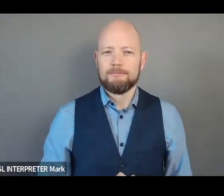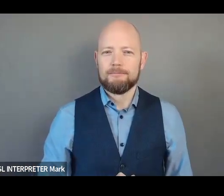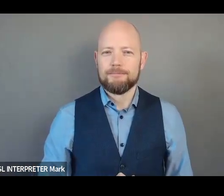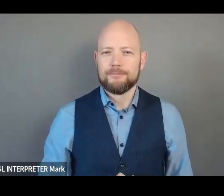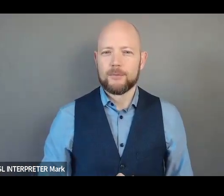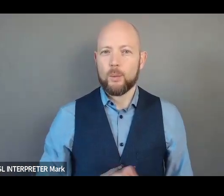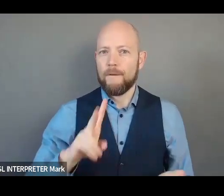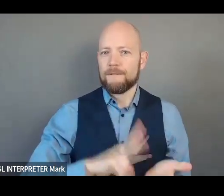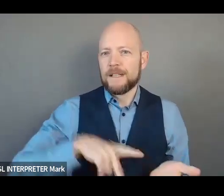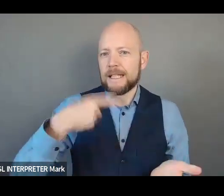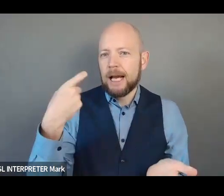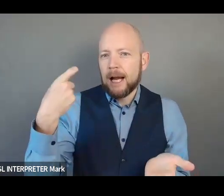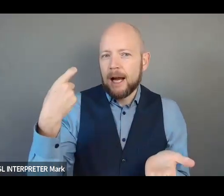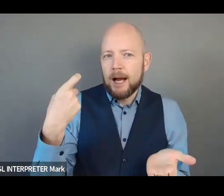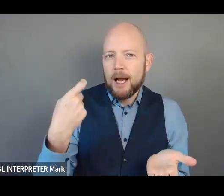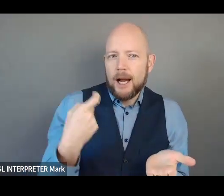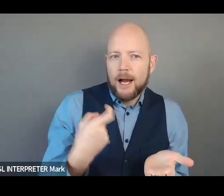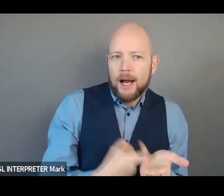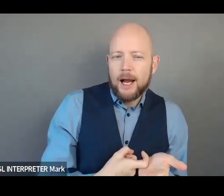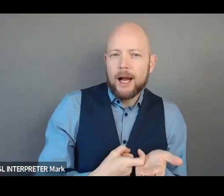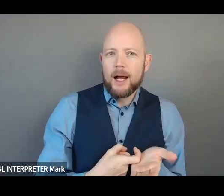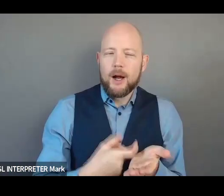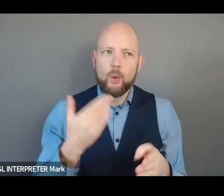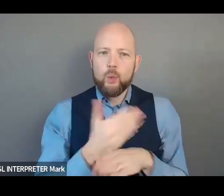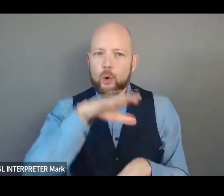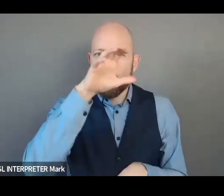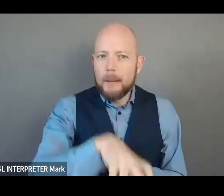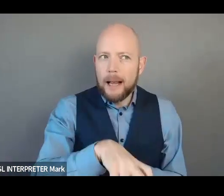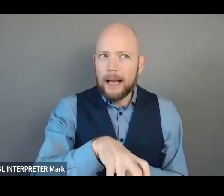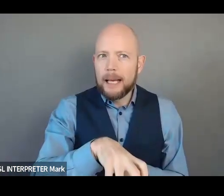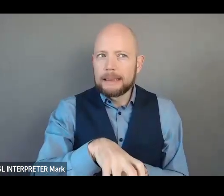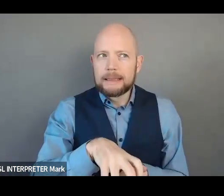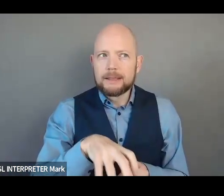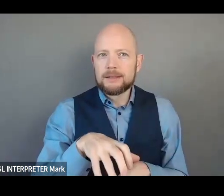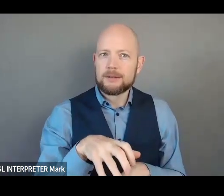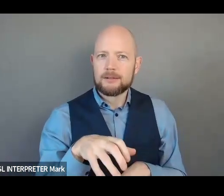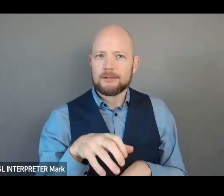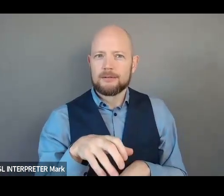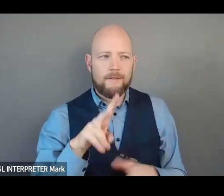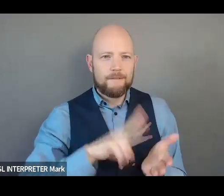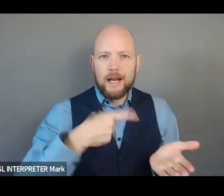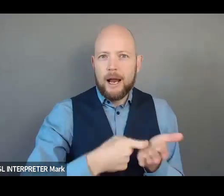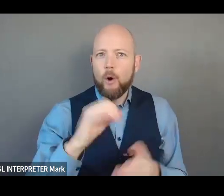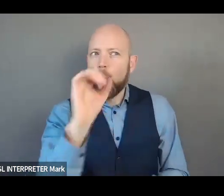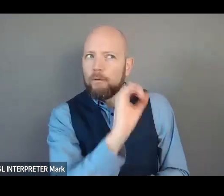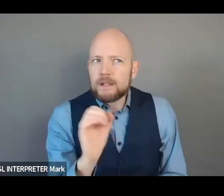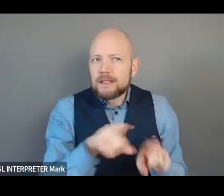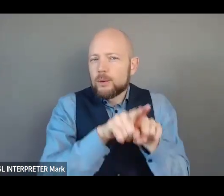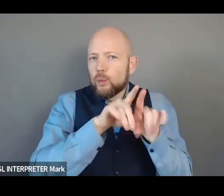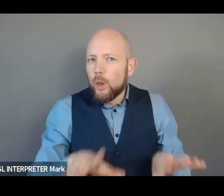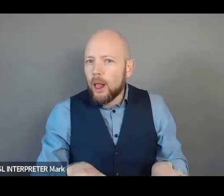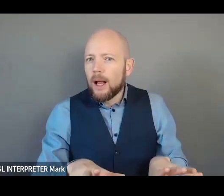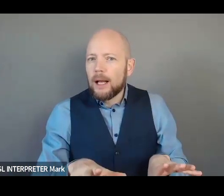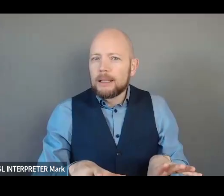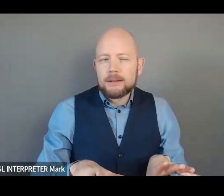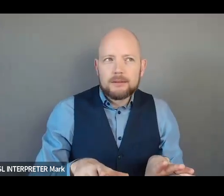enabling workplace. You know, it's really about, you know, what does enabling office space look like, where a lot of people in innovation will work